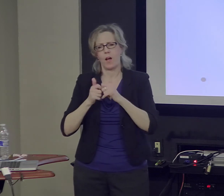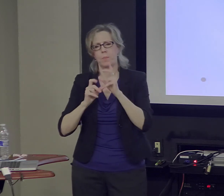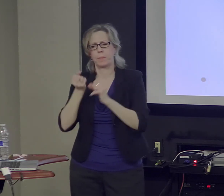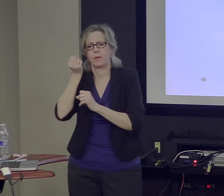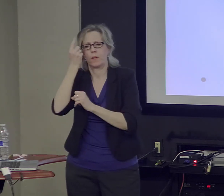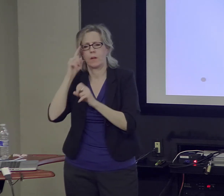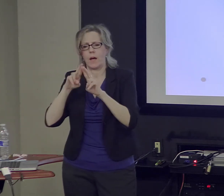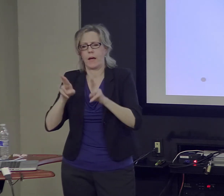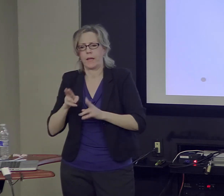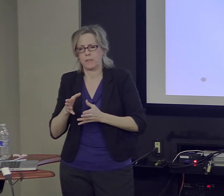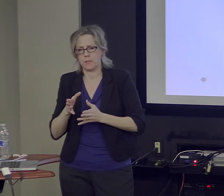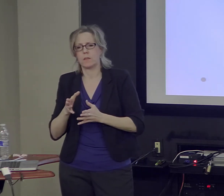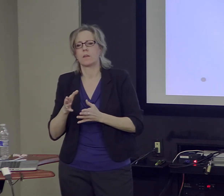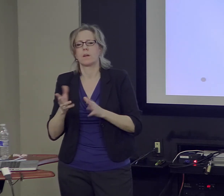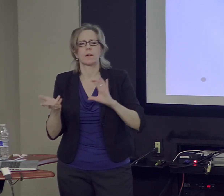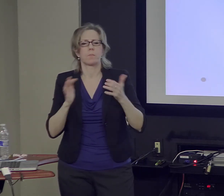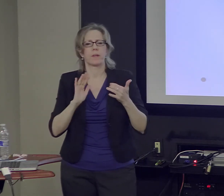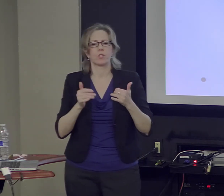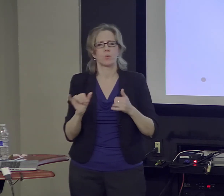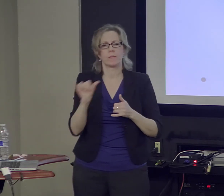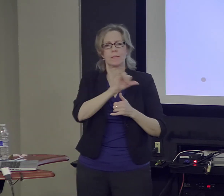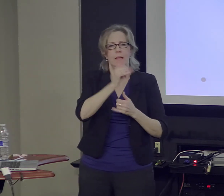Right now I'm assessing how